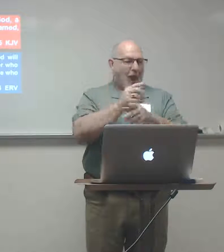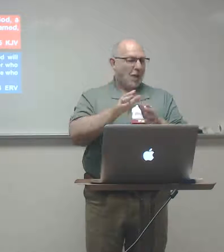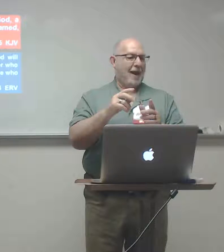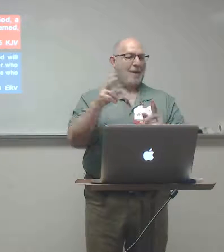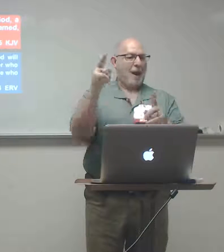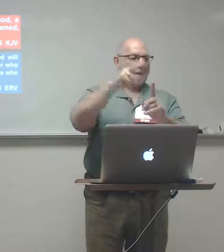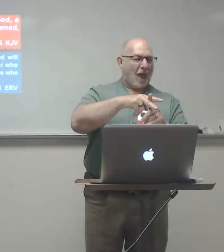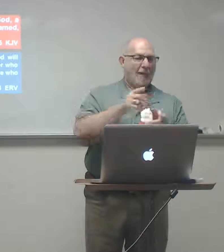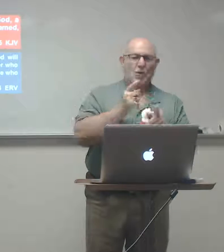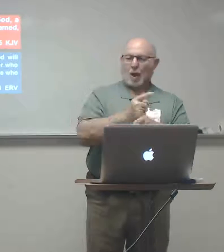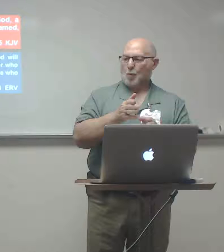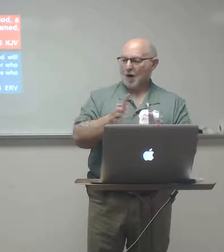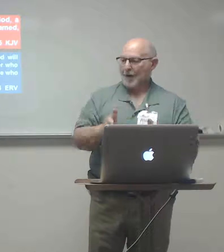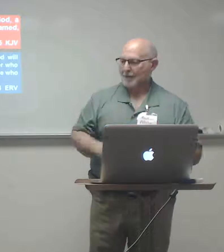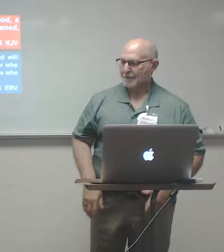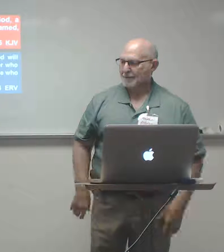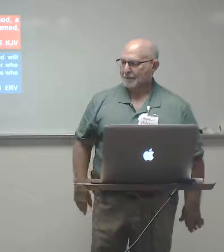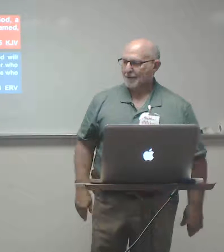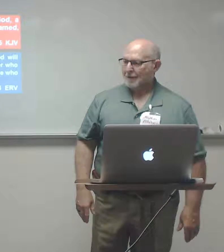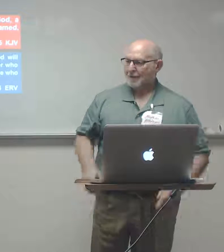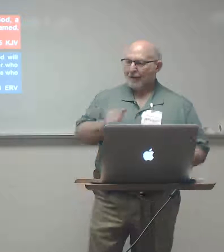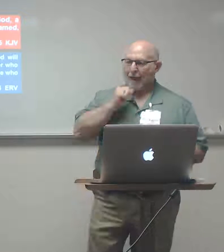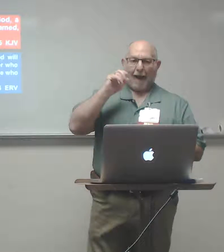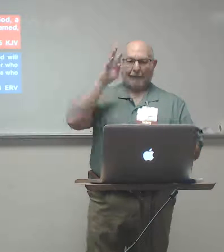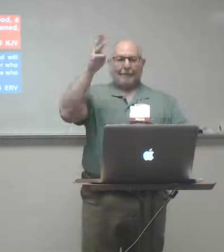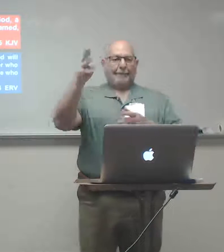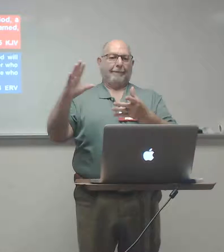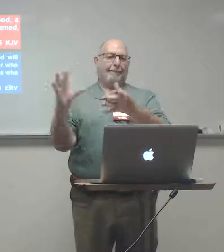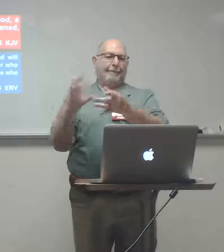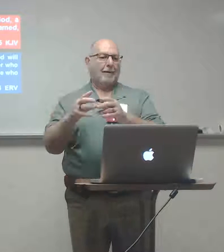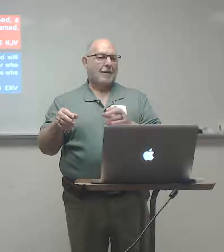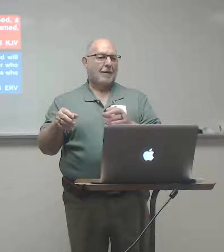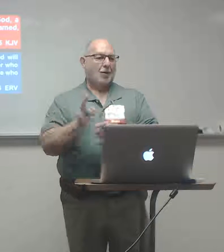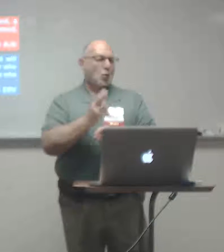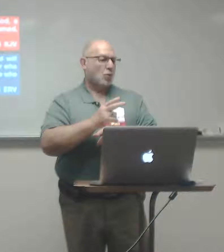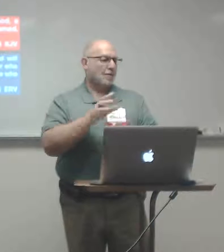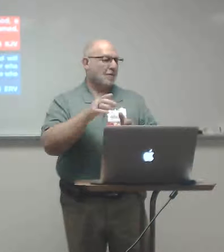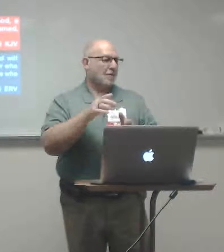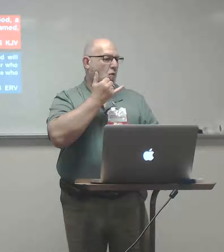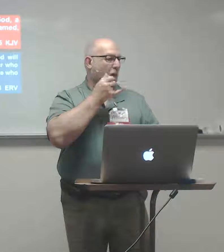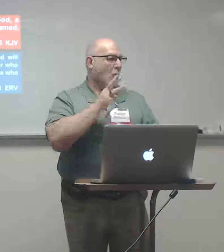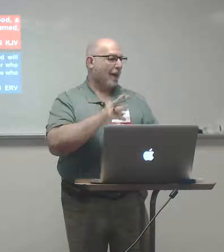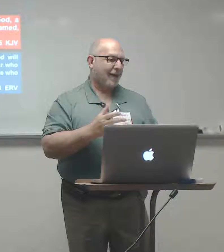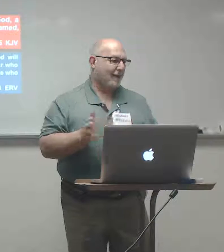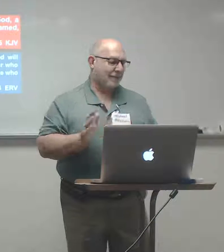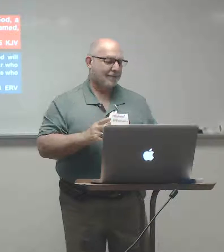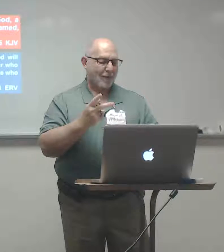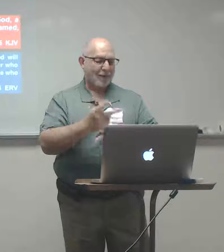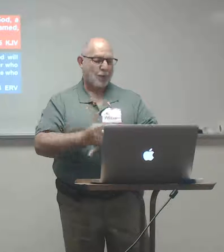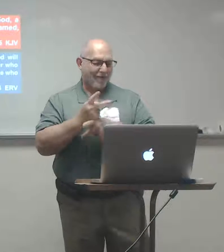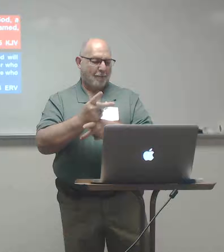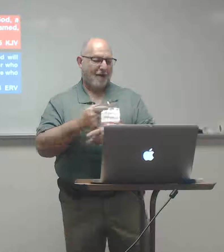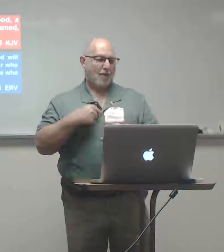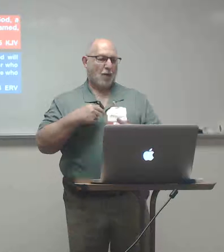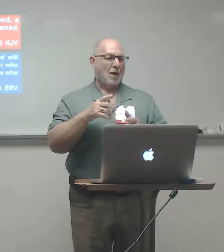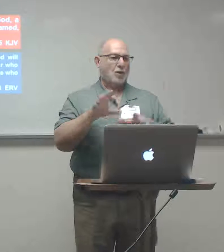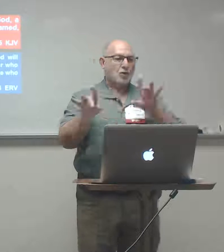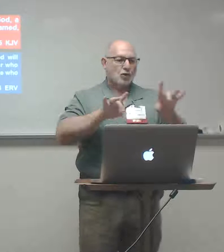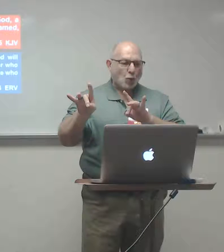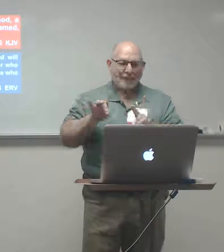way, apply it the right way. Not use one way, that way. Be careful